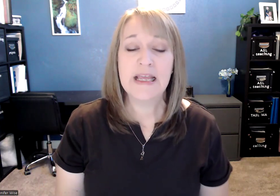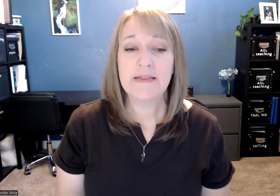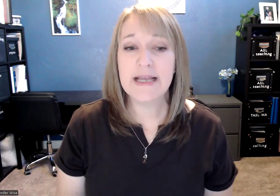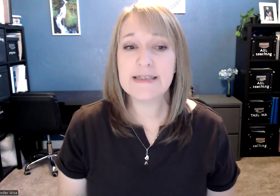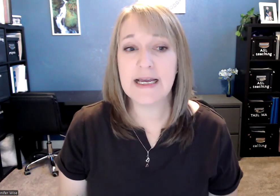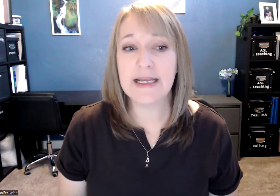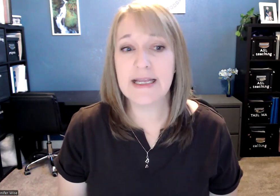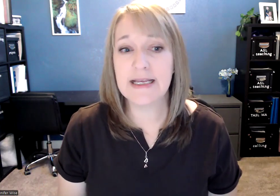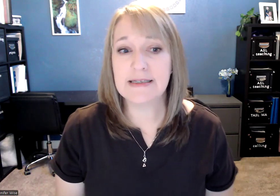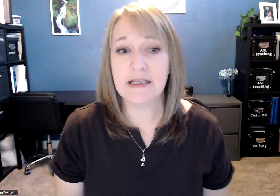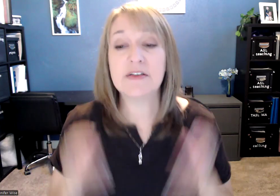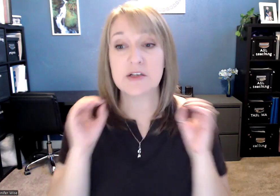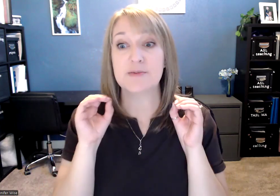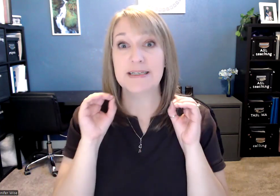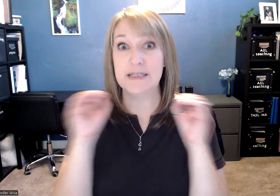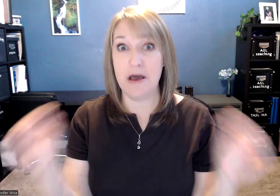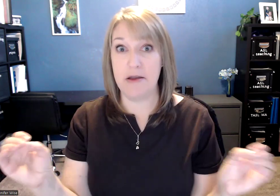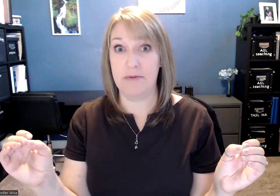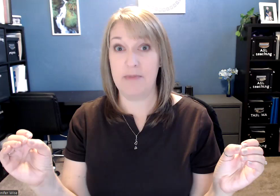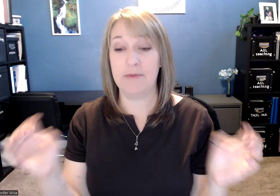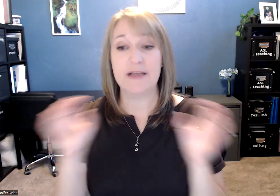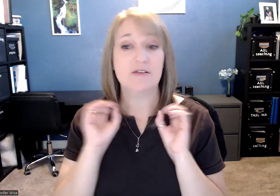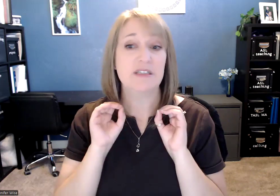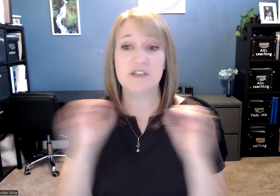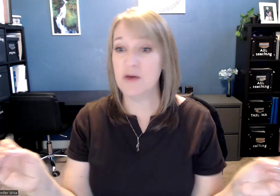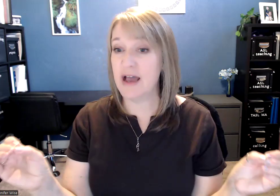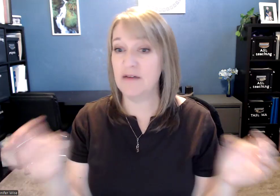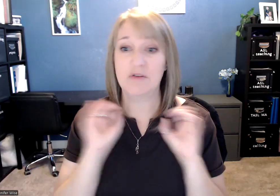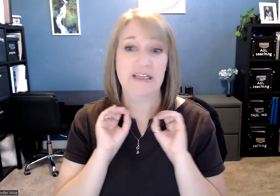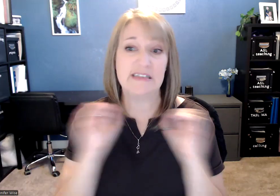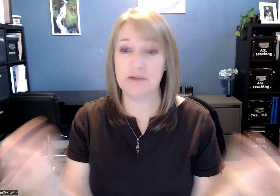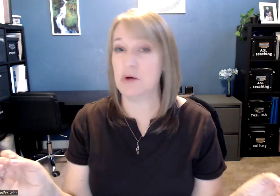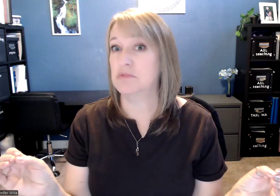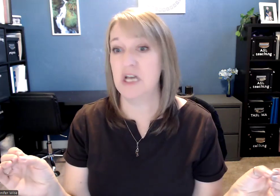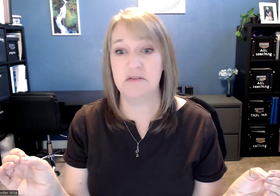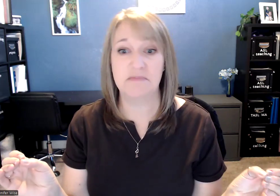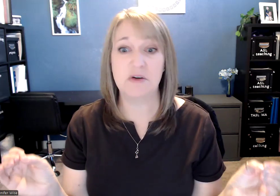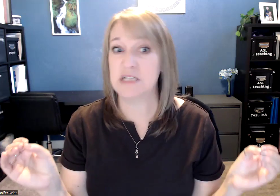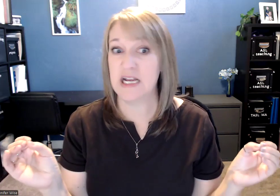the next sign is, this also means none, by the way. So it means don't have or like zero, none. There aren't any.